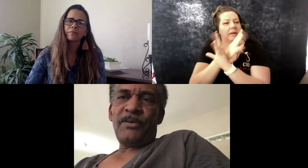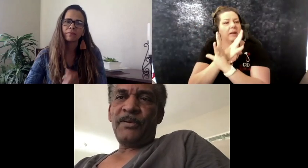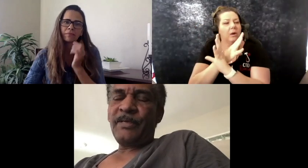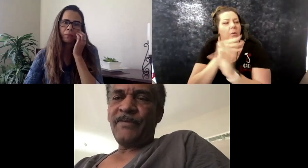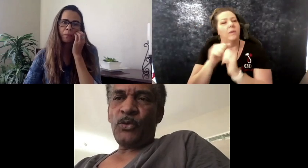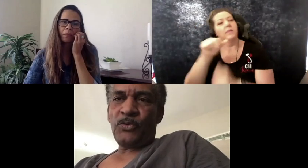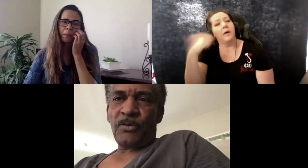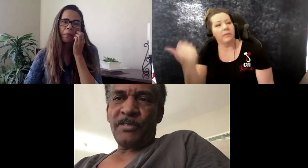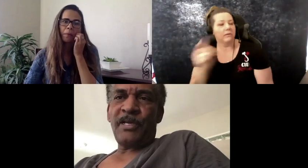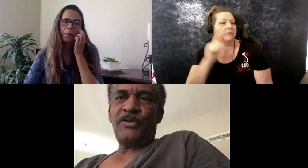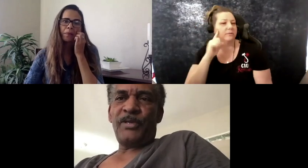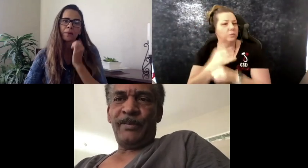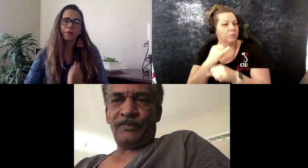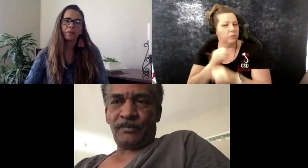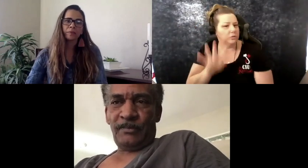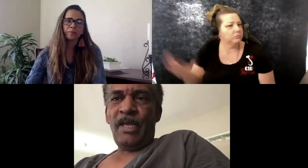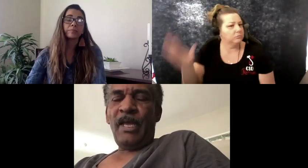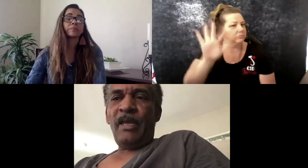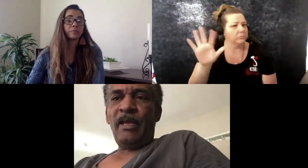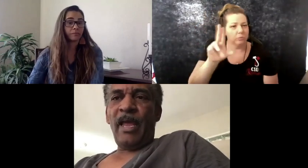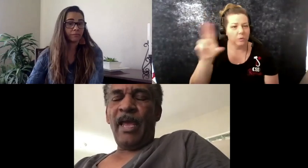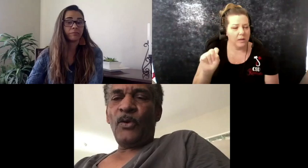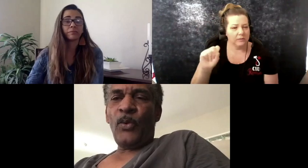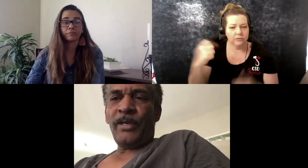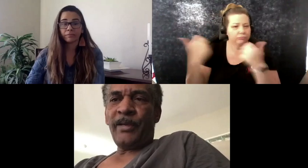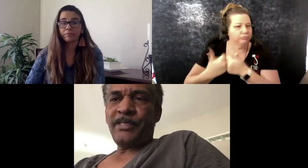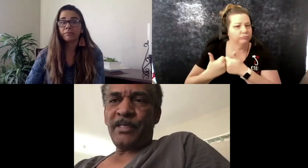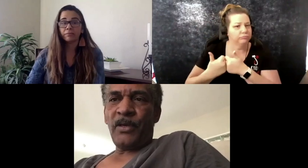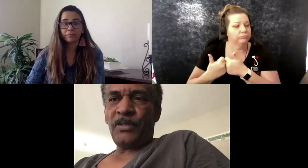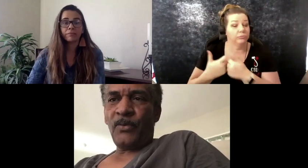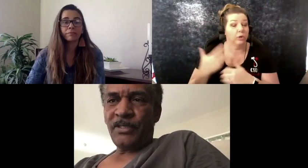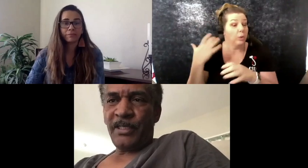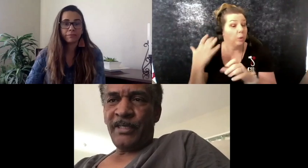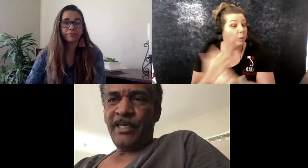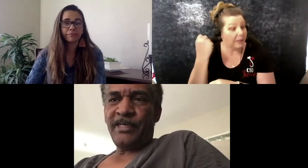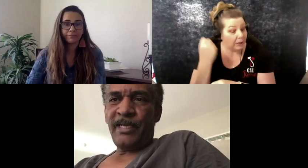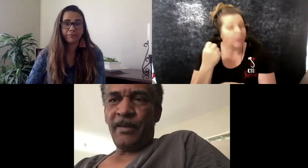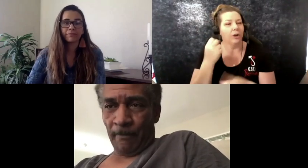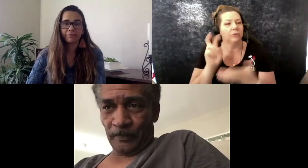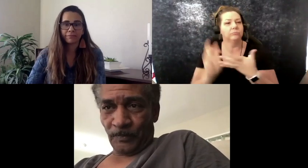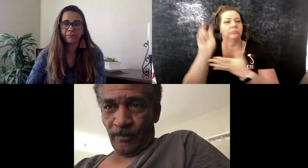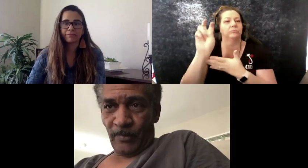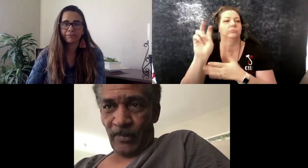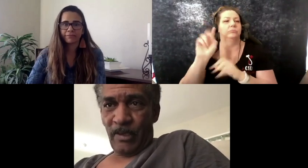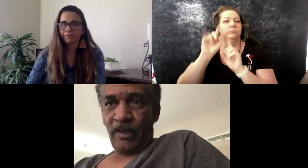against other deaf schools across the country. And the winner gets to go to Washington, D.C.